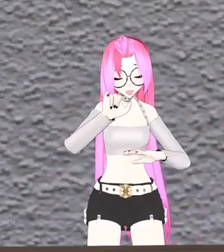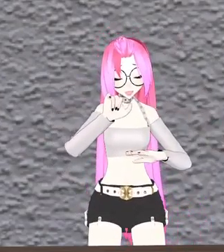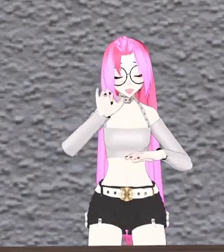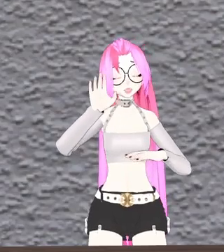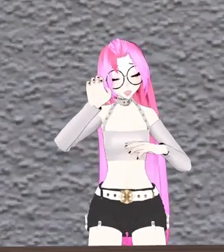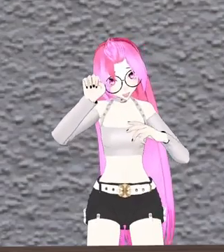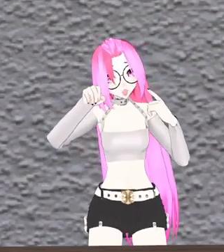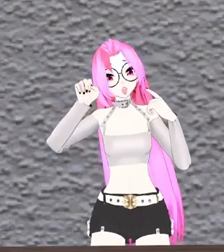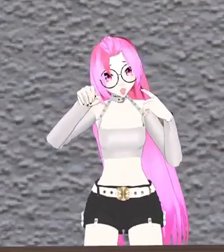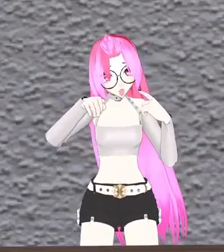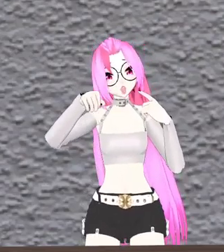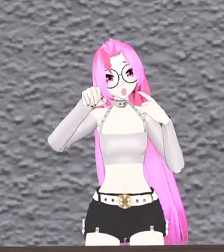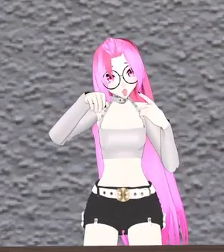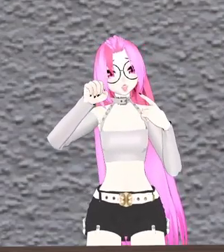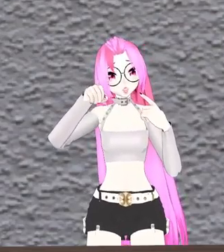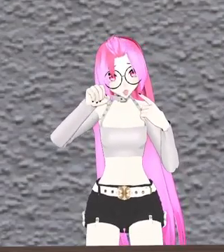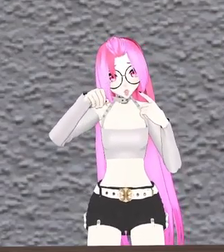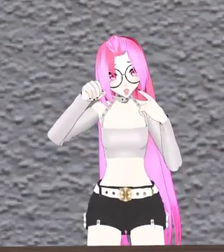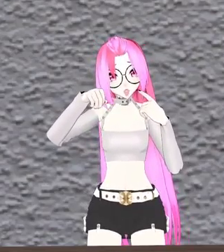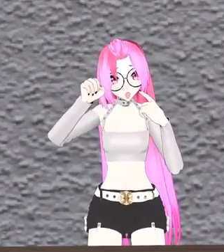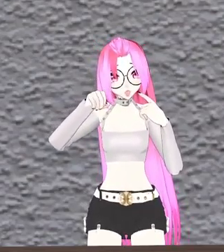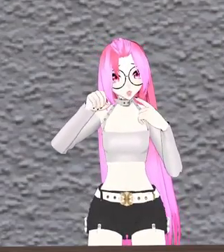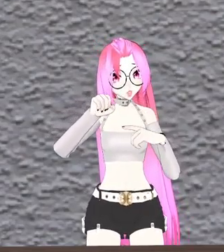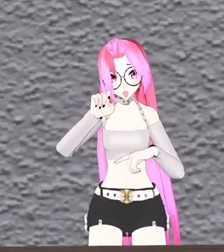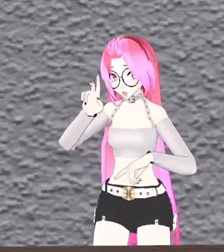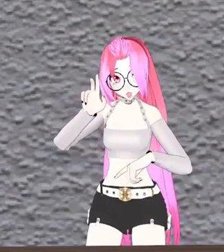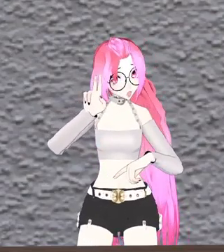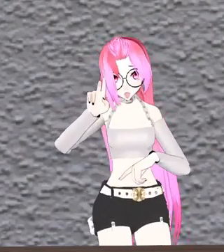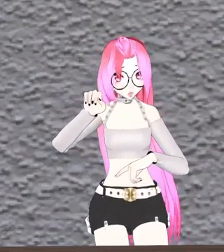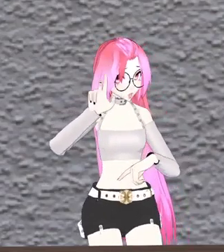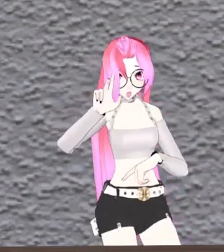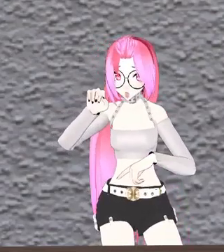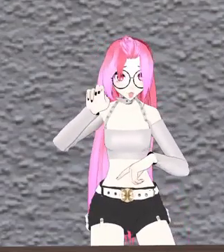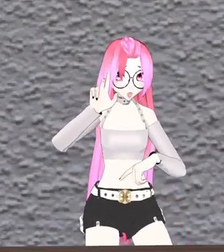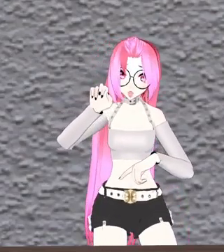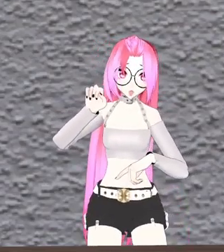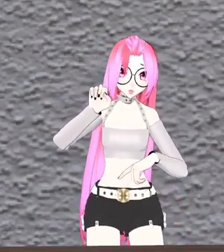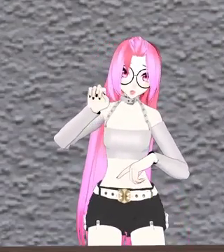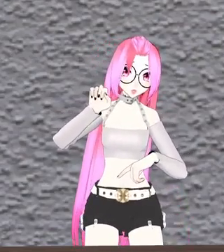with yes and no. You're going to be nodding your head yes, and you're going to be nodding your head no when you sign.